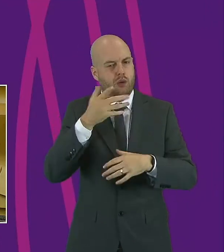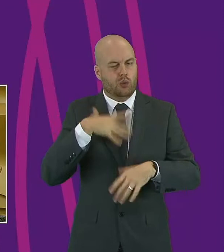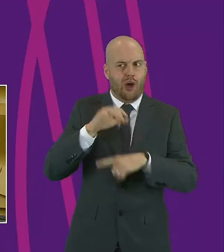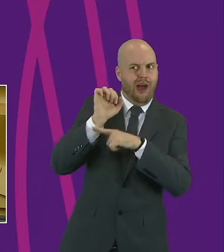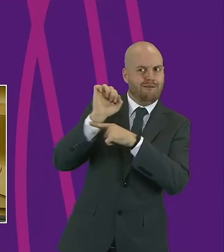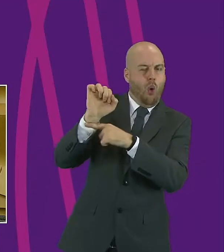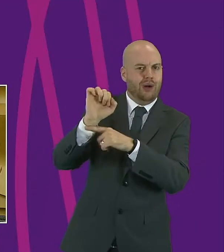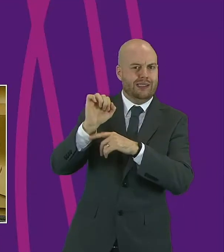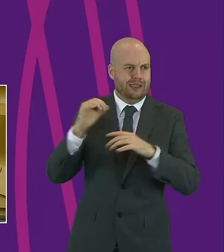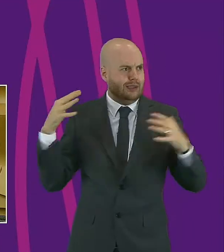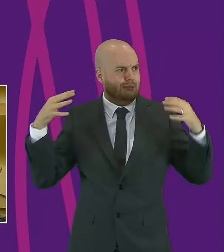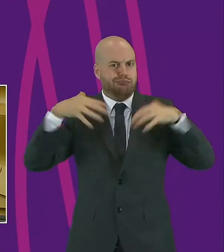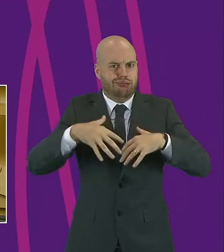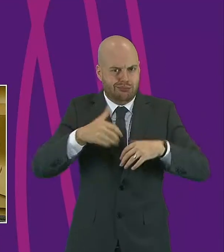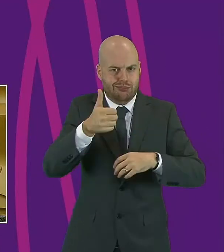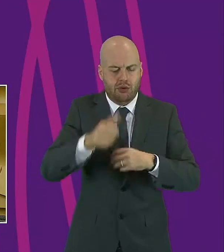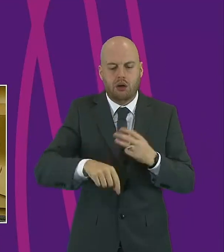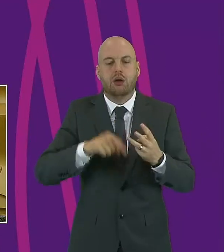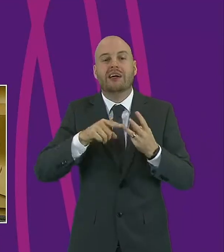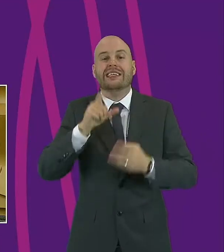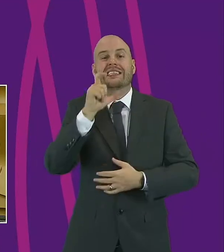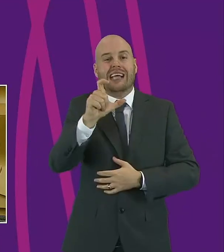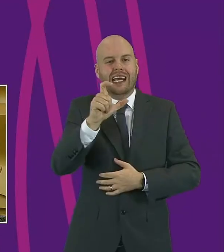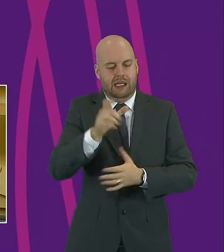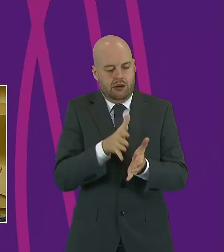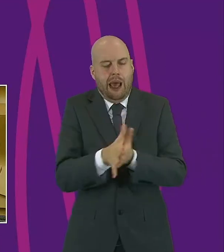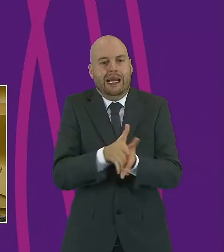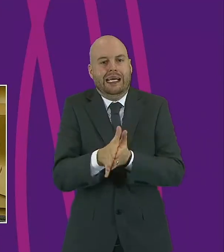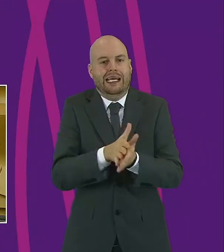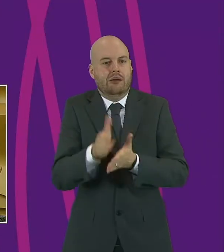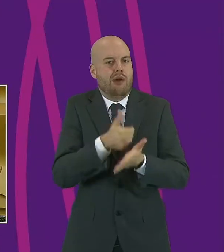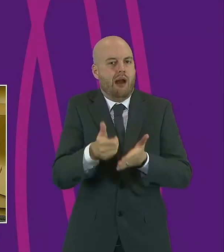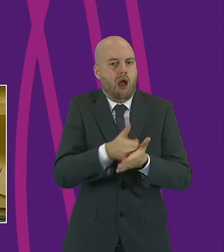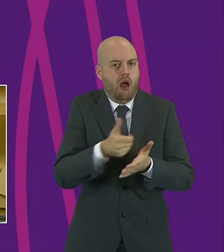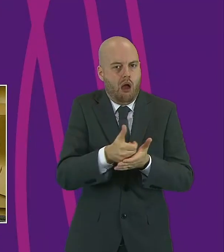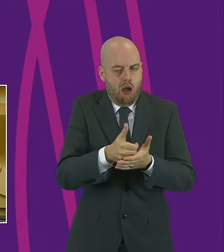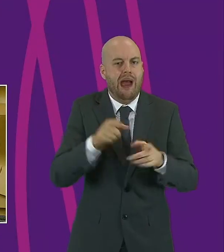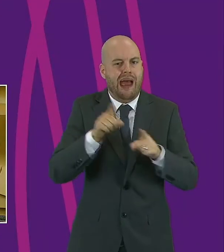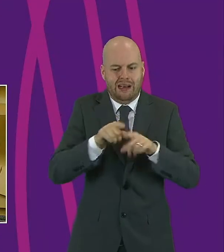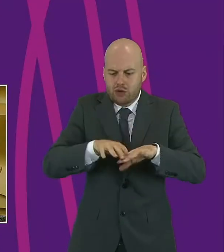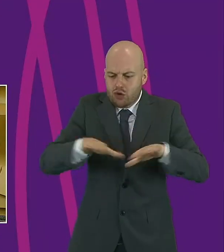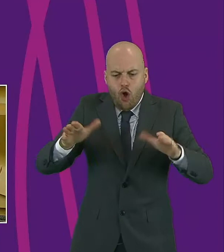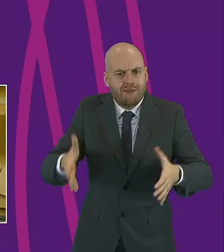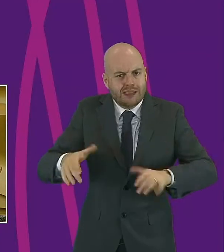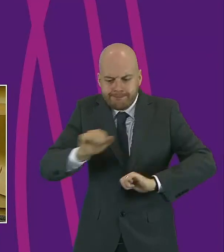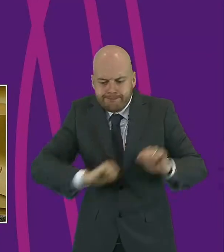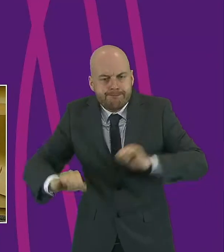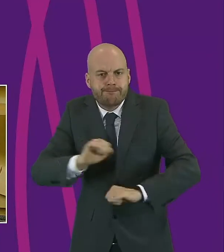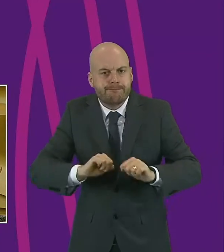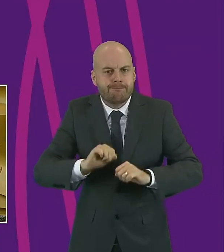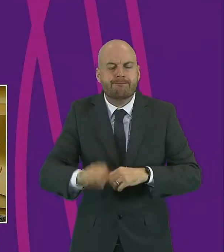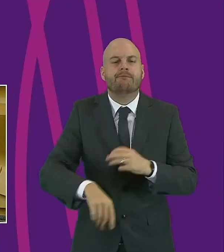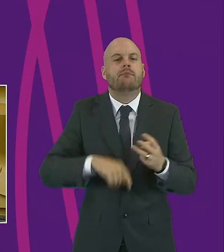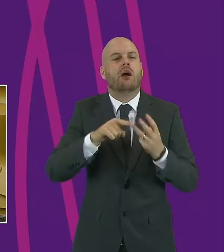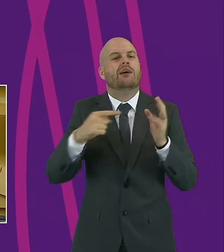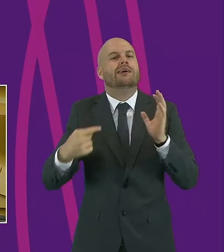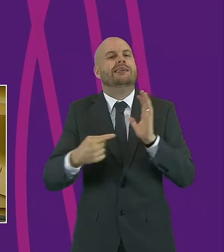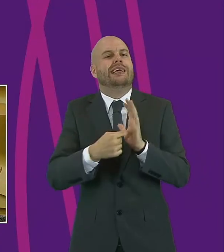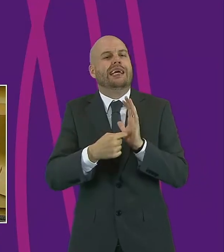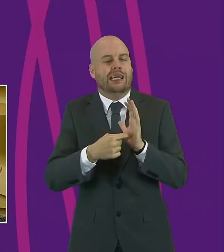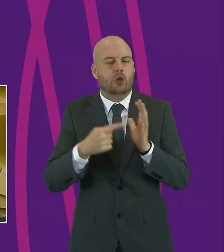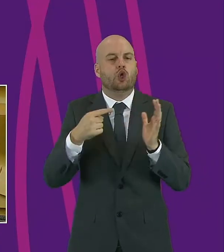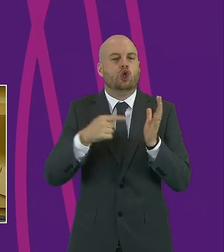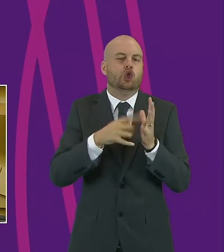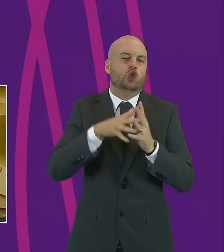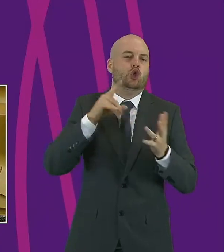as indoors. C, clean your hands regularly and thoroughly, clean hard surfaces after touching them. T, 2-metre distancing remains the clear advice. And